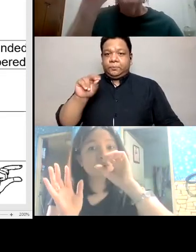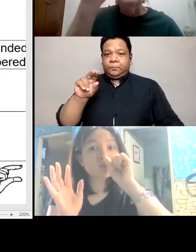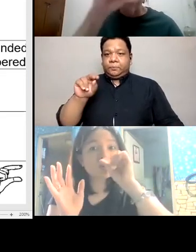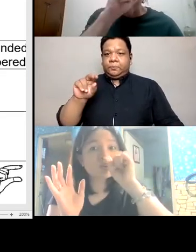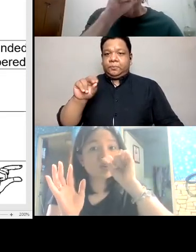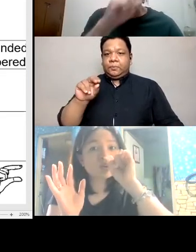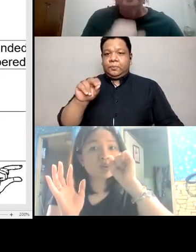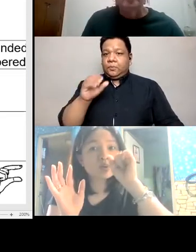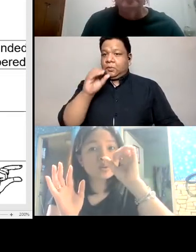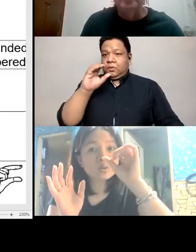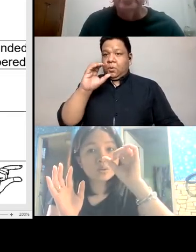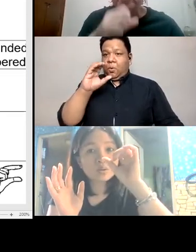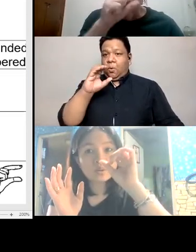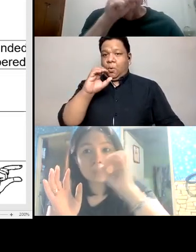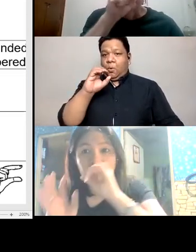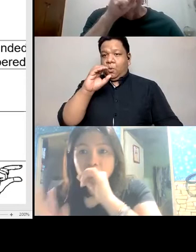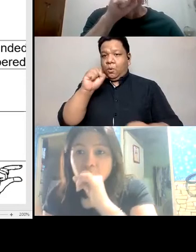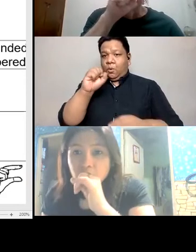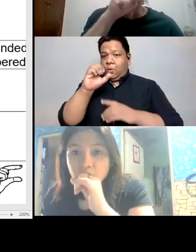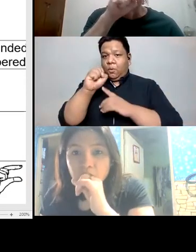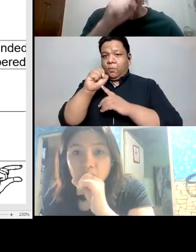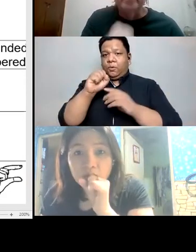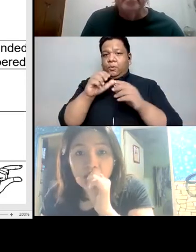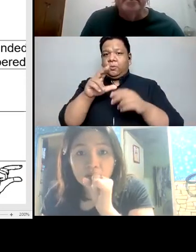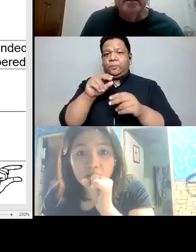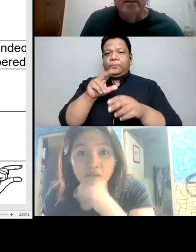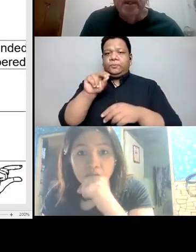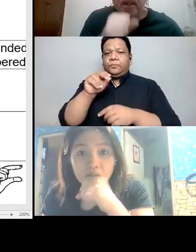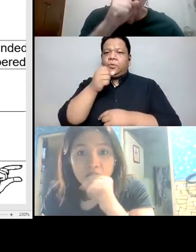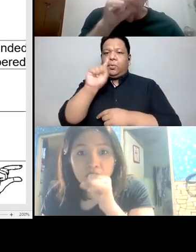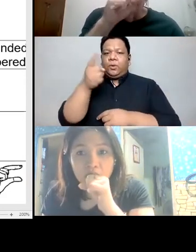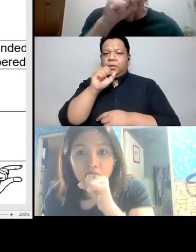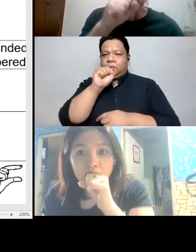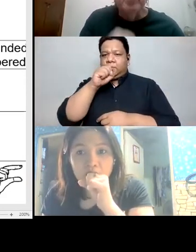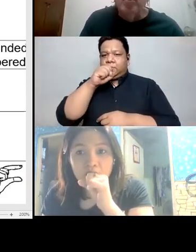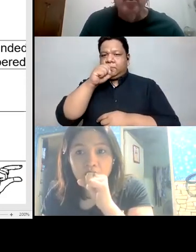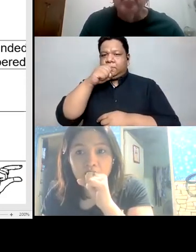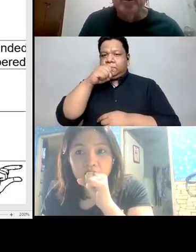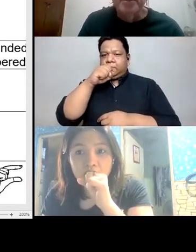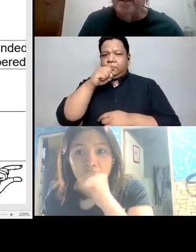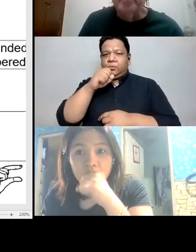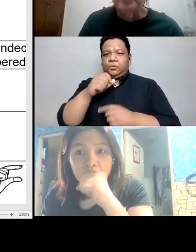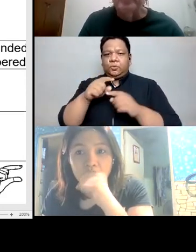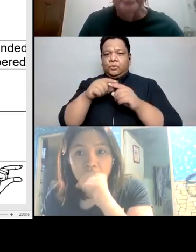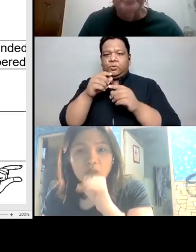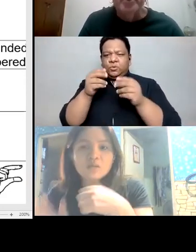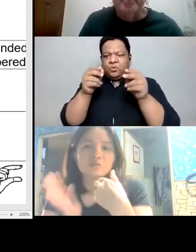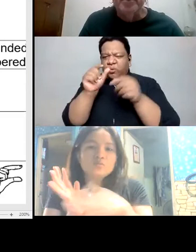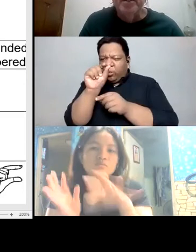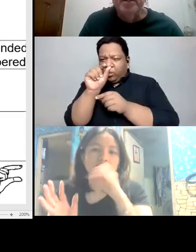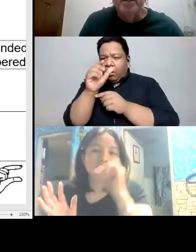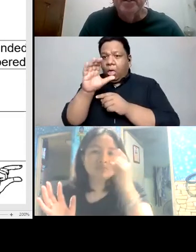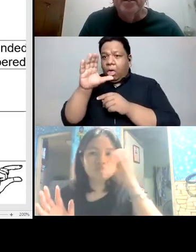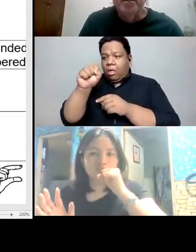doesn't open it and close. This basically is like this, or a very small closure. It's not two separate